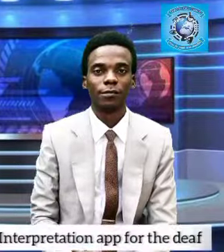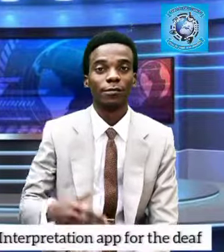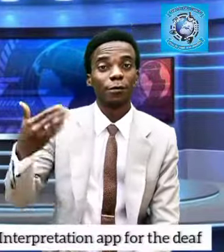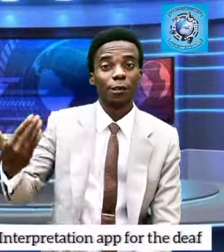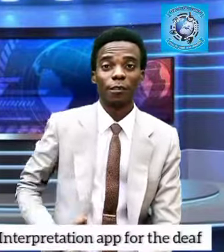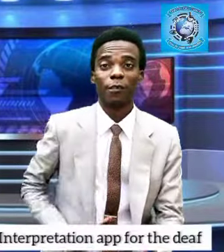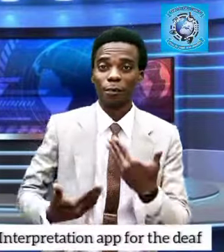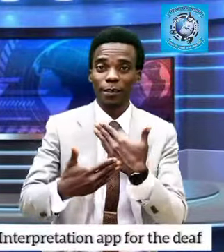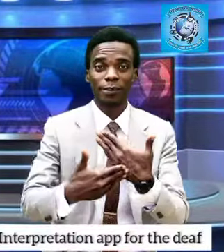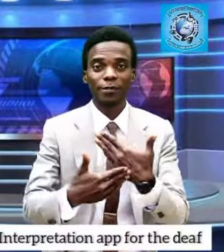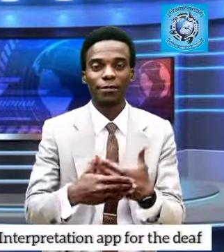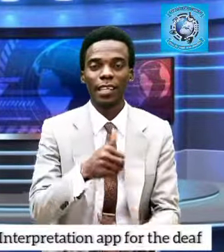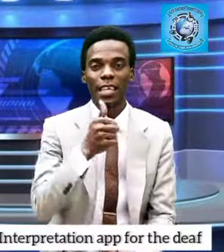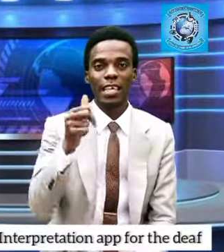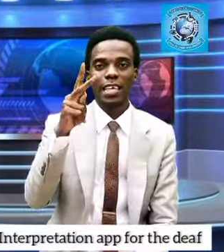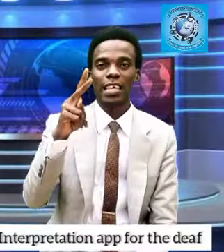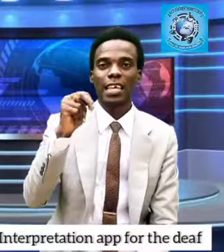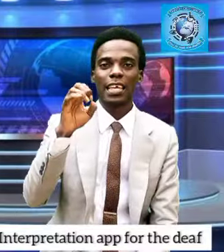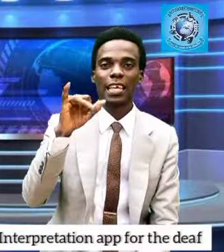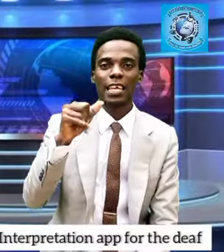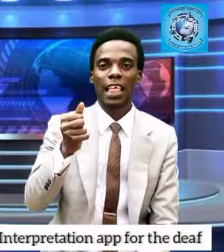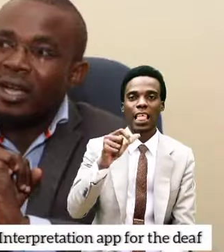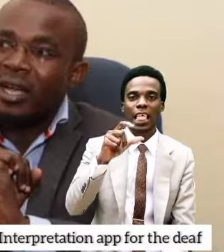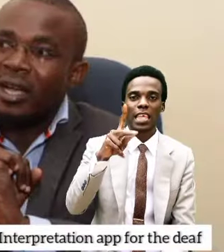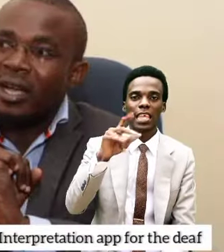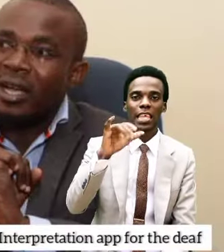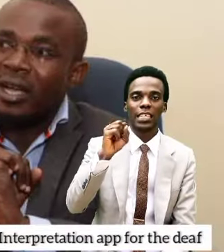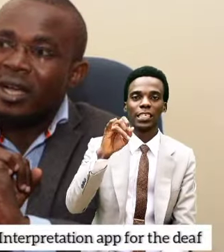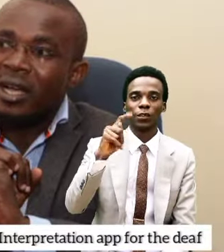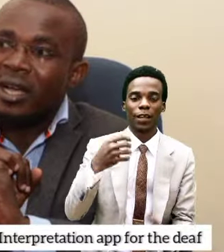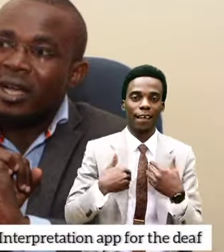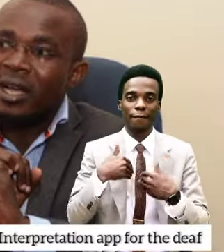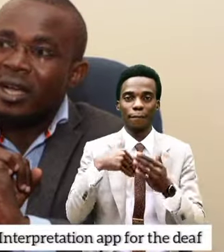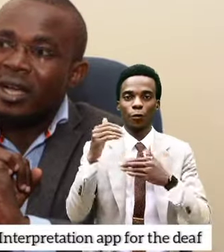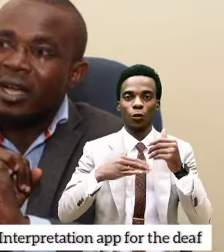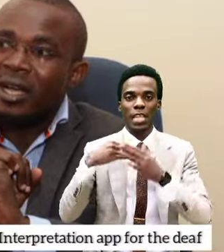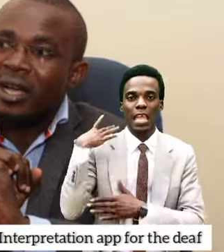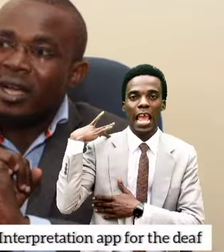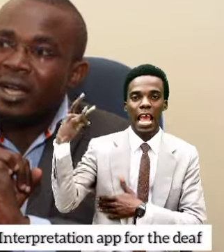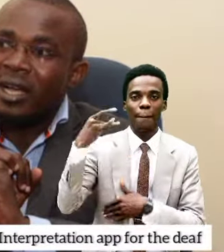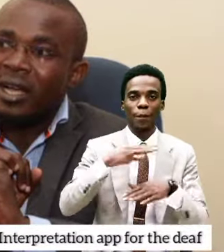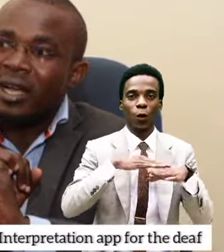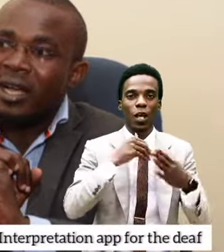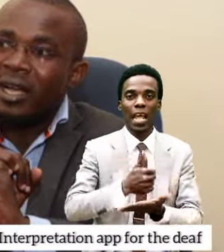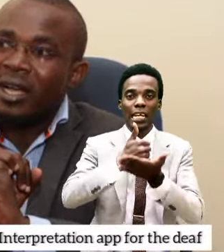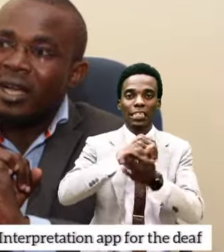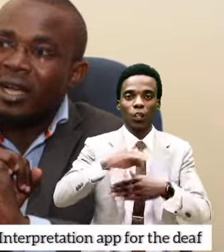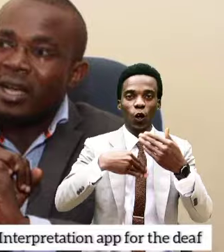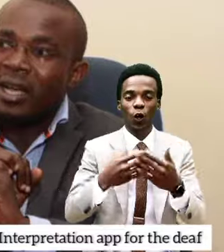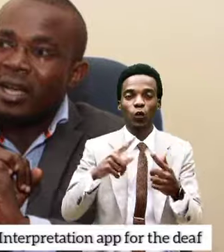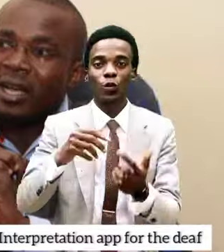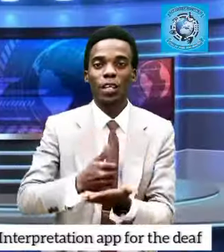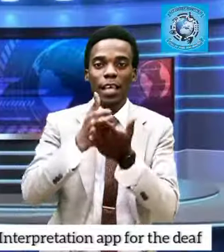Welcome back. A Kenyan, Luke Kizito, has built a mobile application called Assist All to help